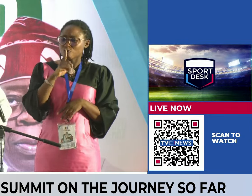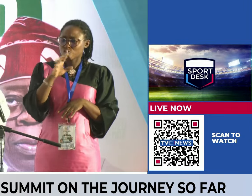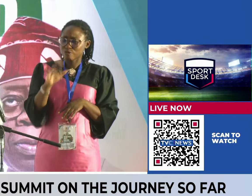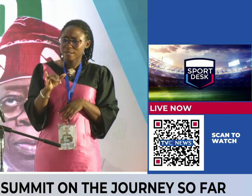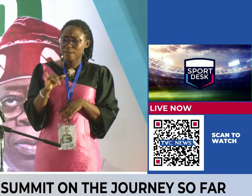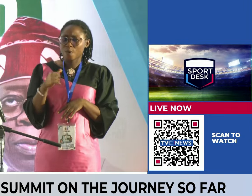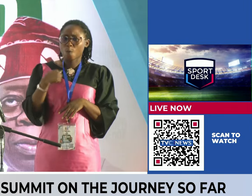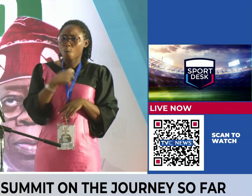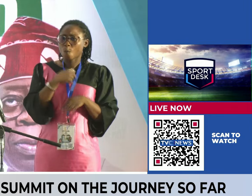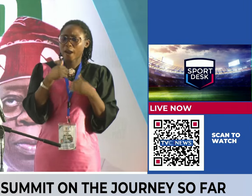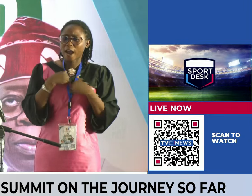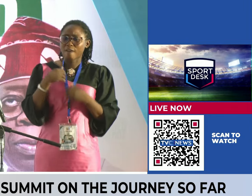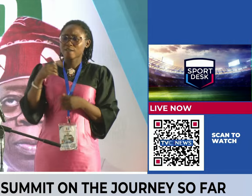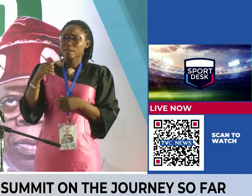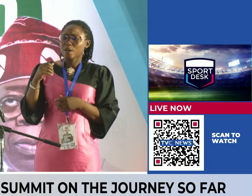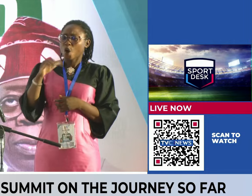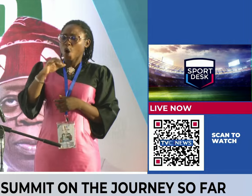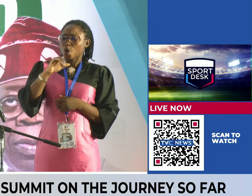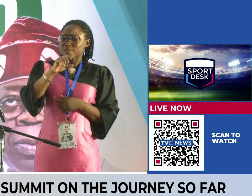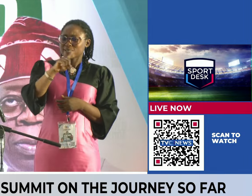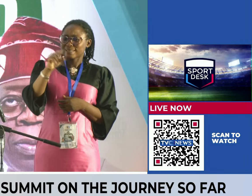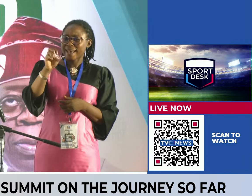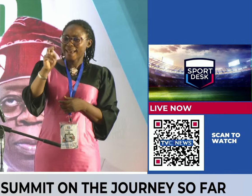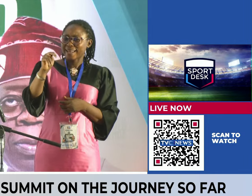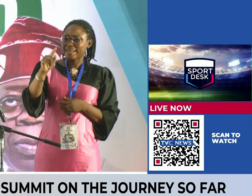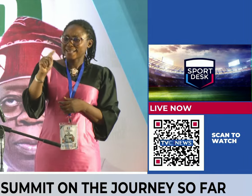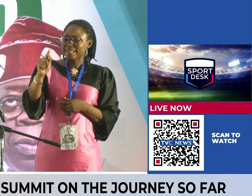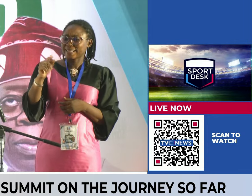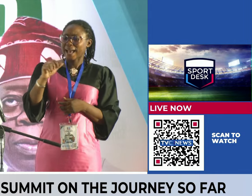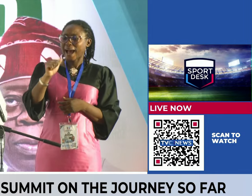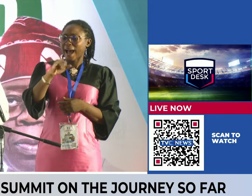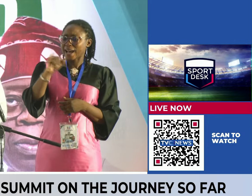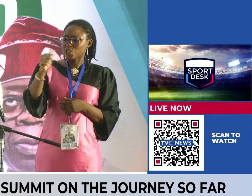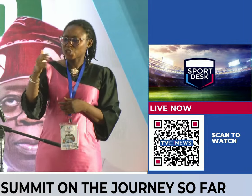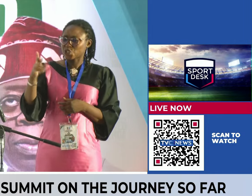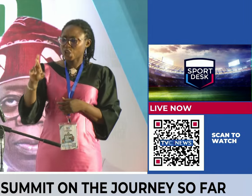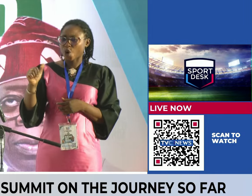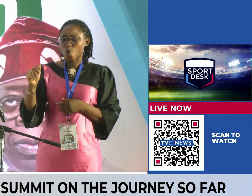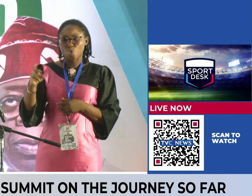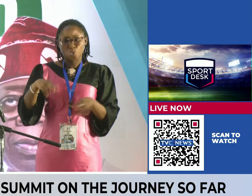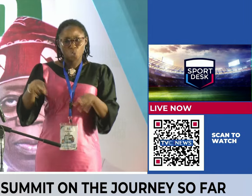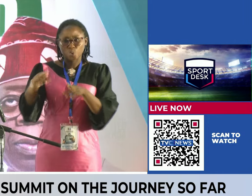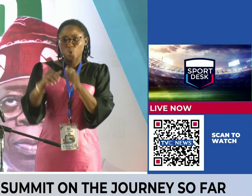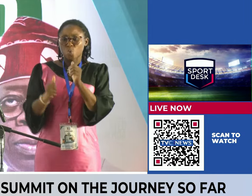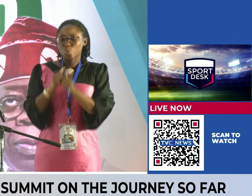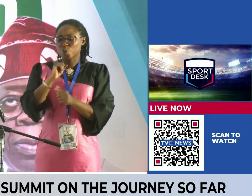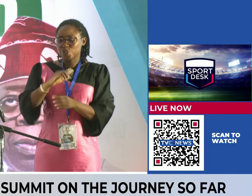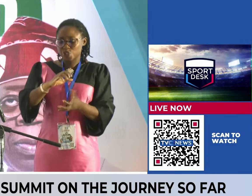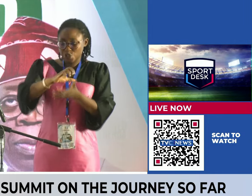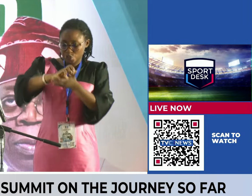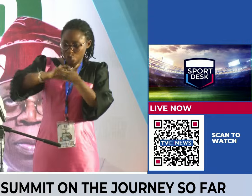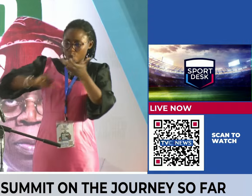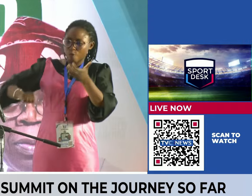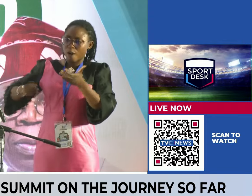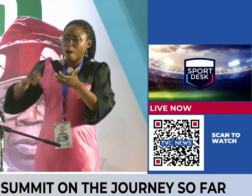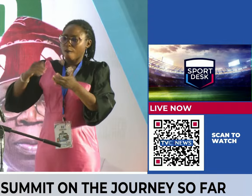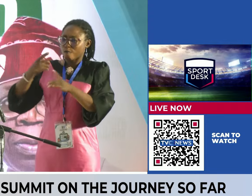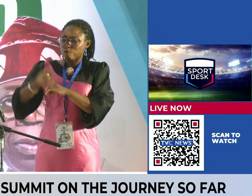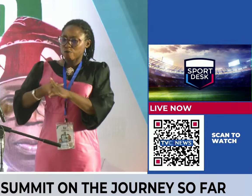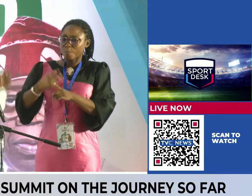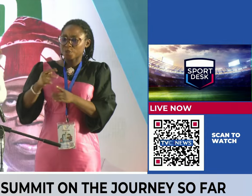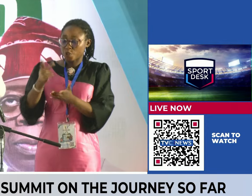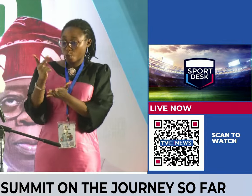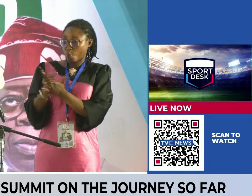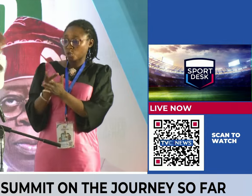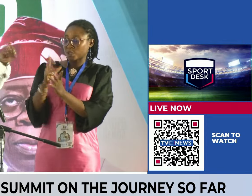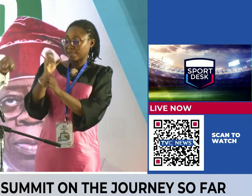also have the 7th Axia Road, which is an evacuation corridor that takes all the goods from the Lekki Deep Sea Port and